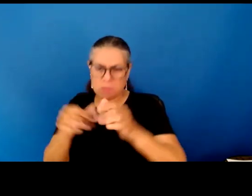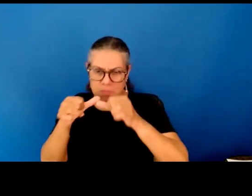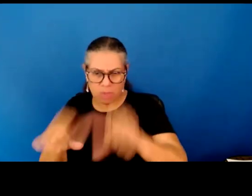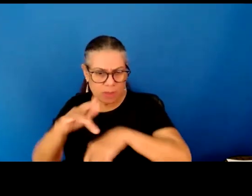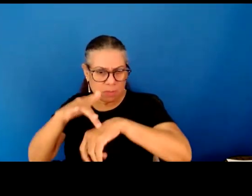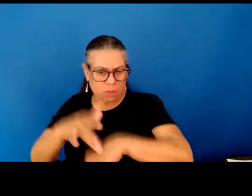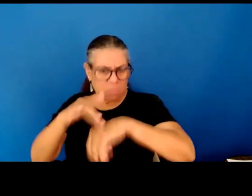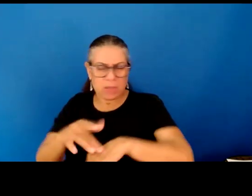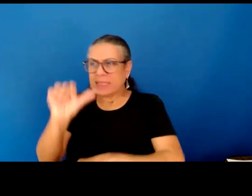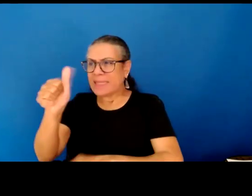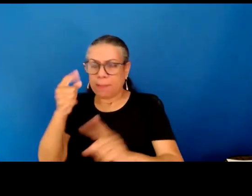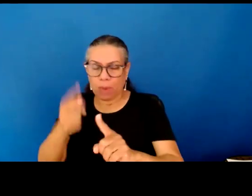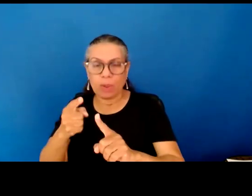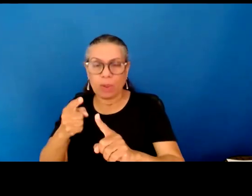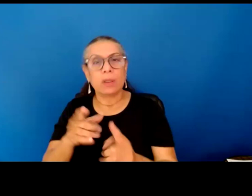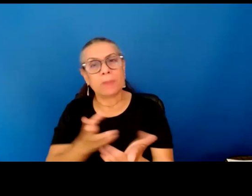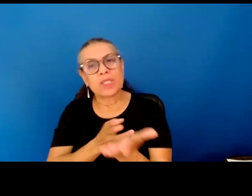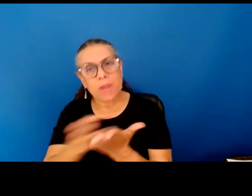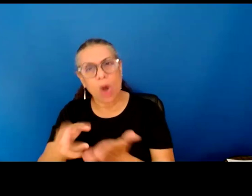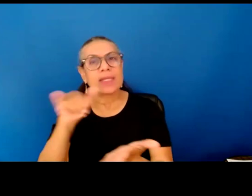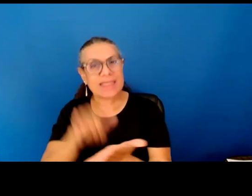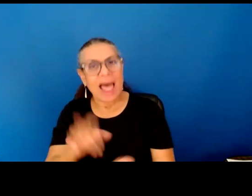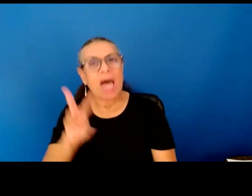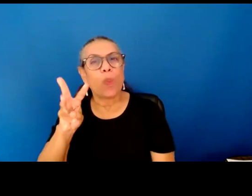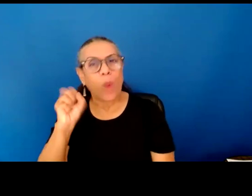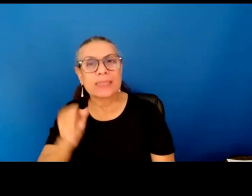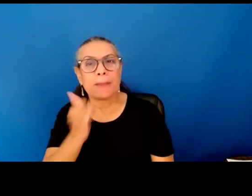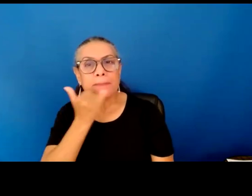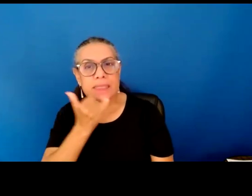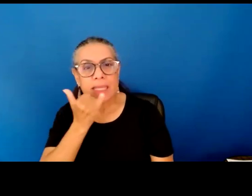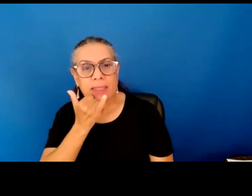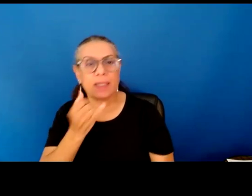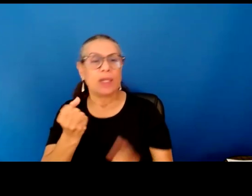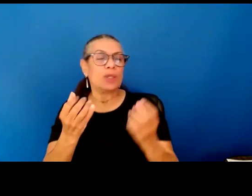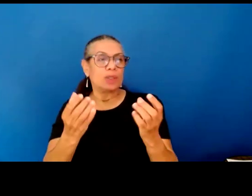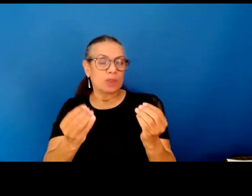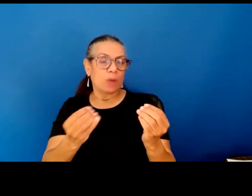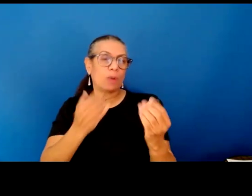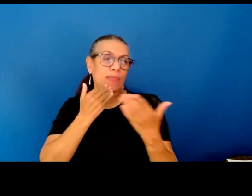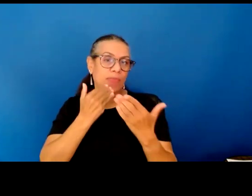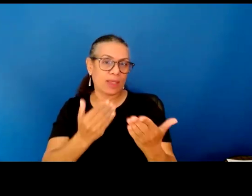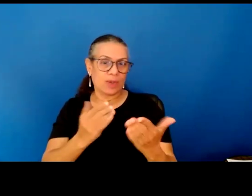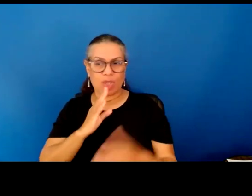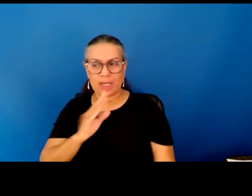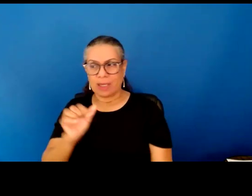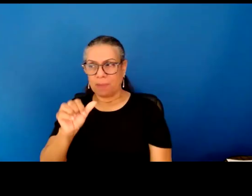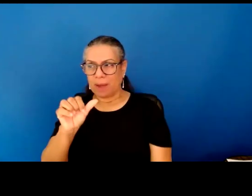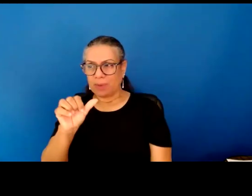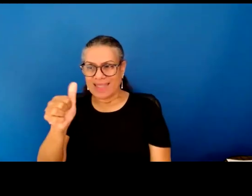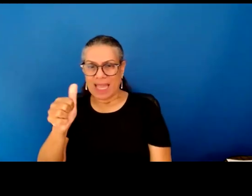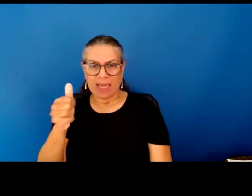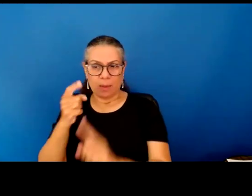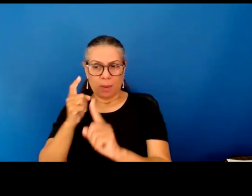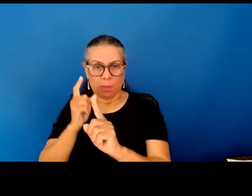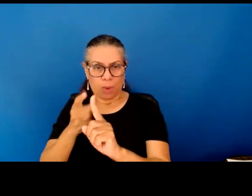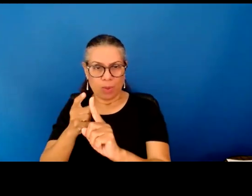frankly a mistake. So I just love an understanding of the decision around 10 housing points, and I'm sure there's